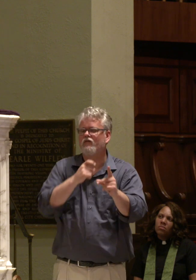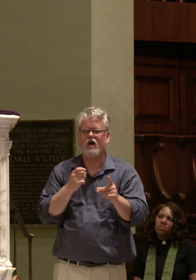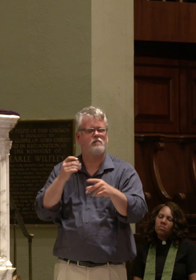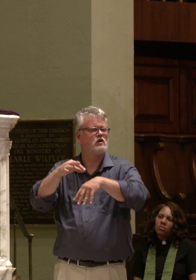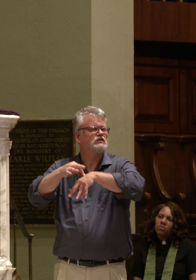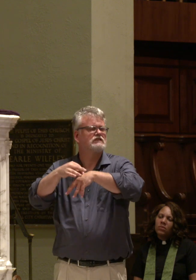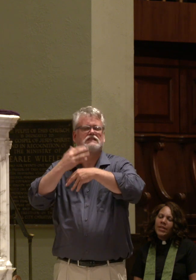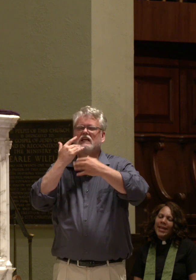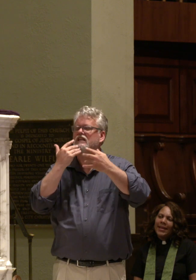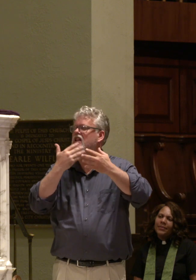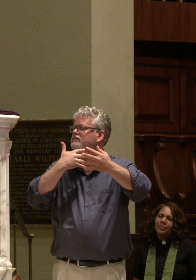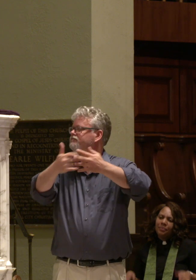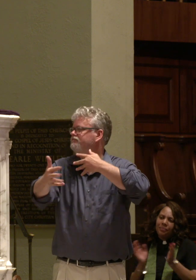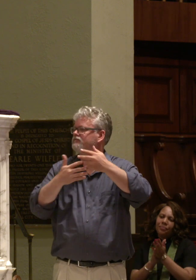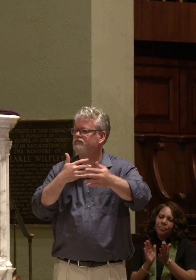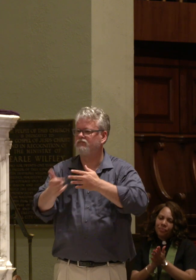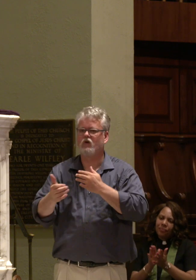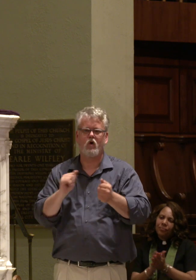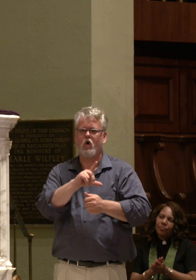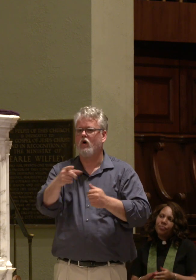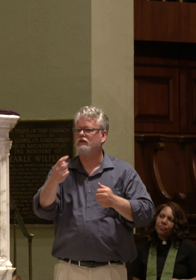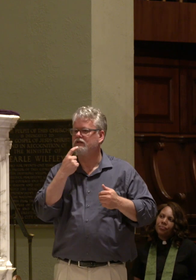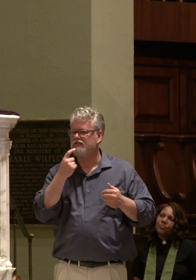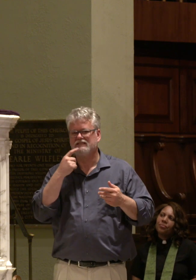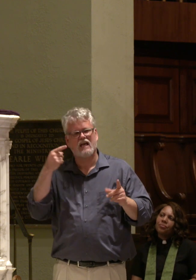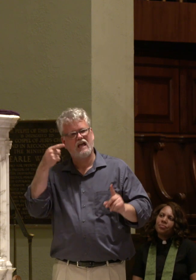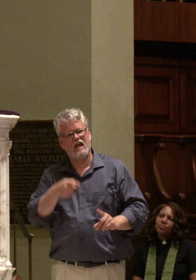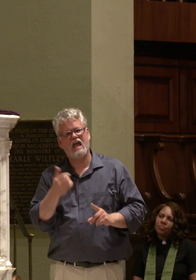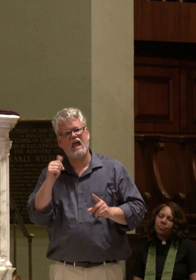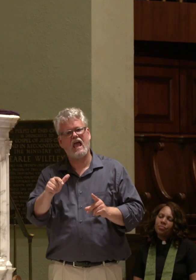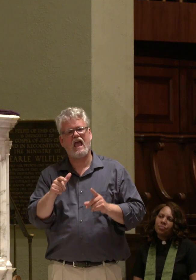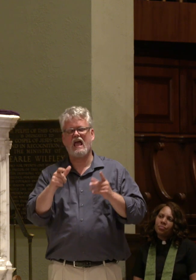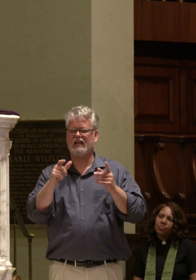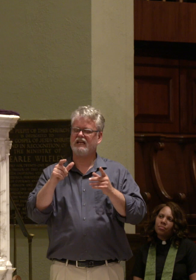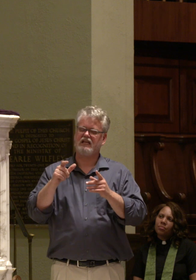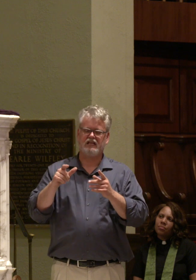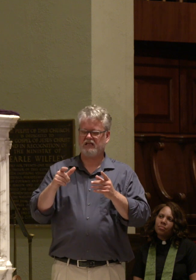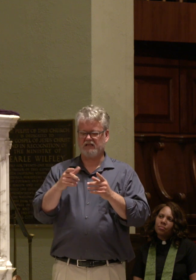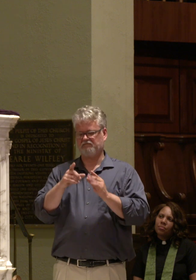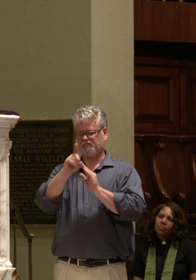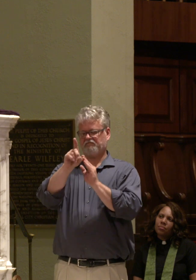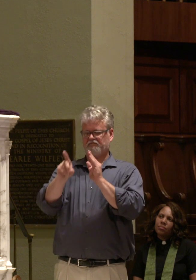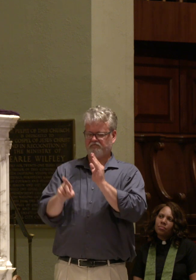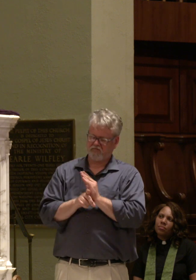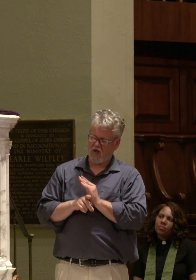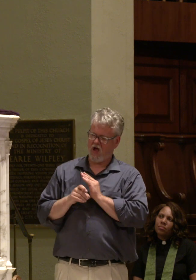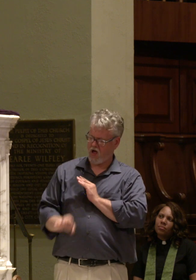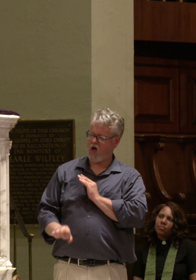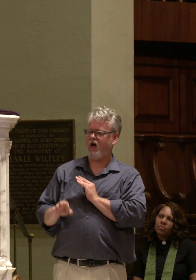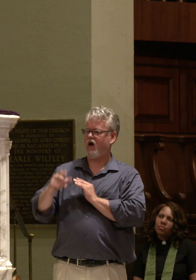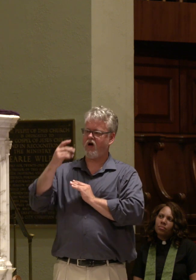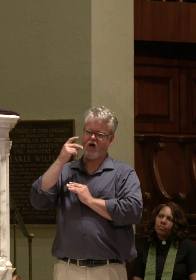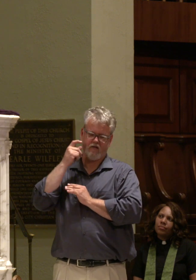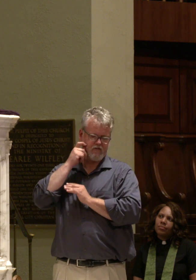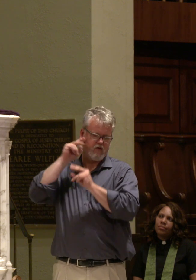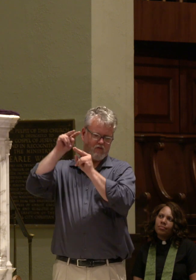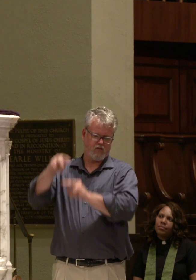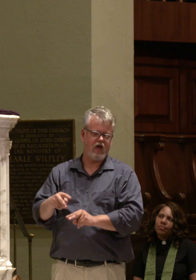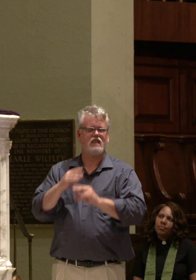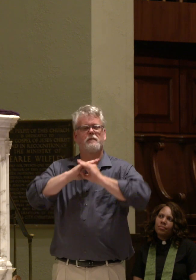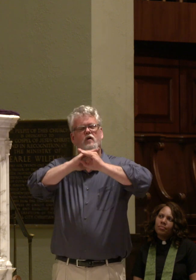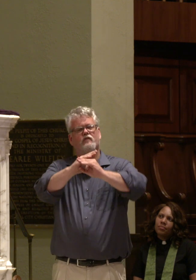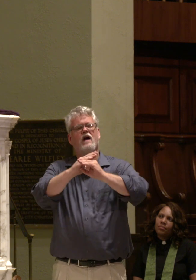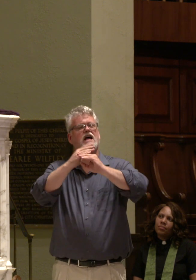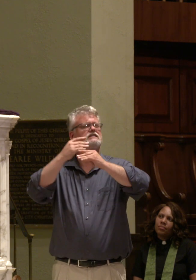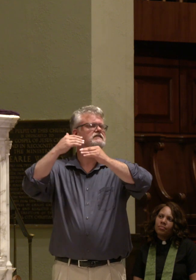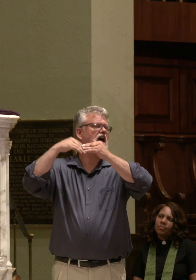skin color was. All I've come by to say that any doctrine of racism that prevents somebody from any access to